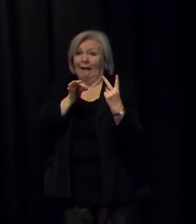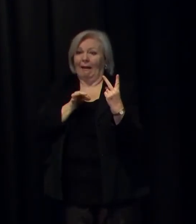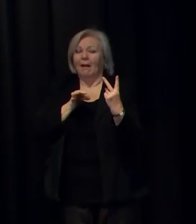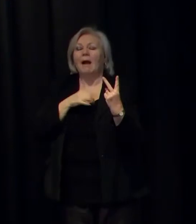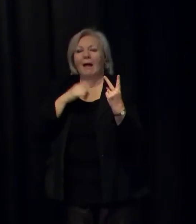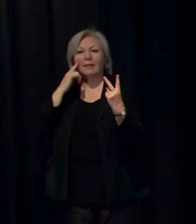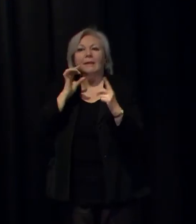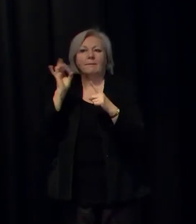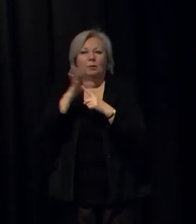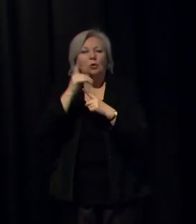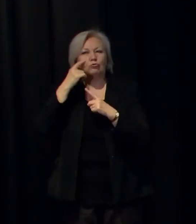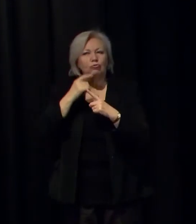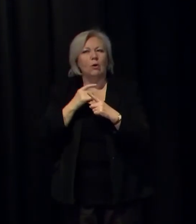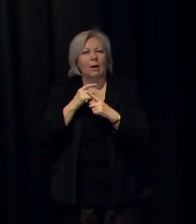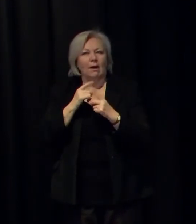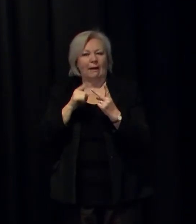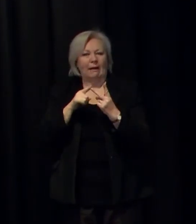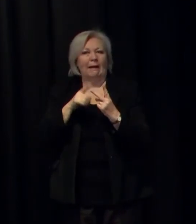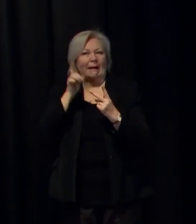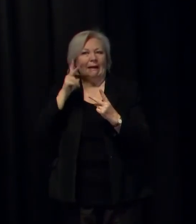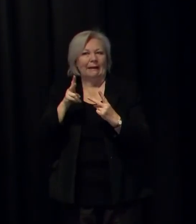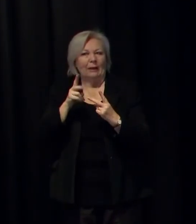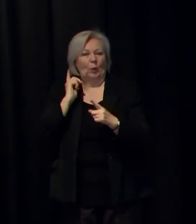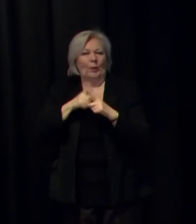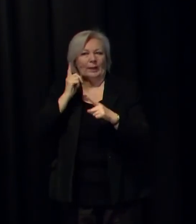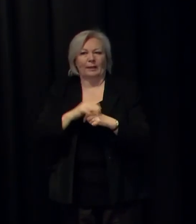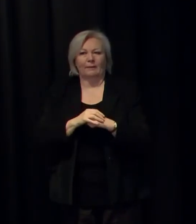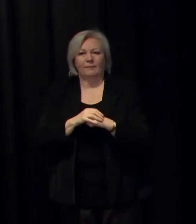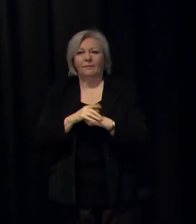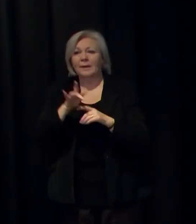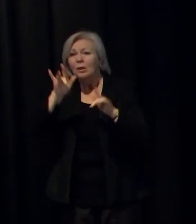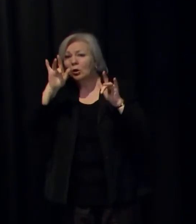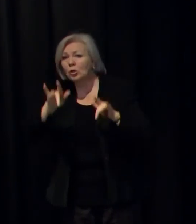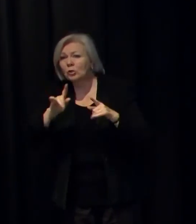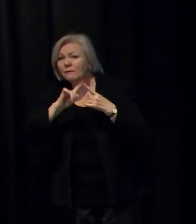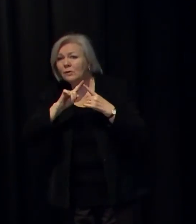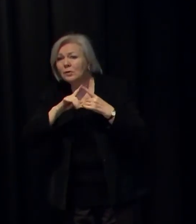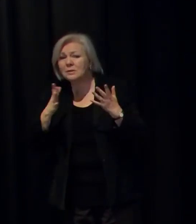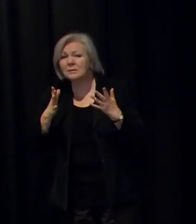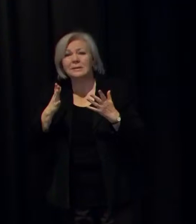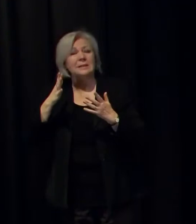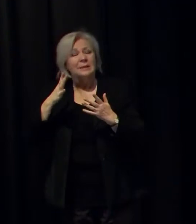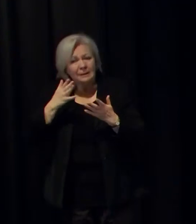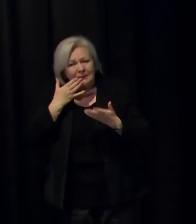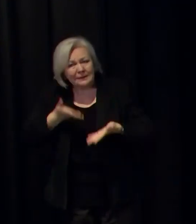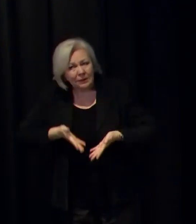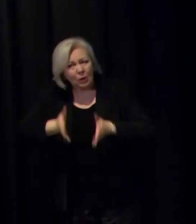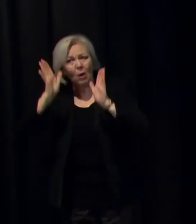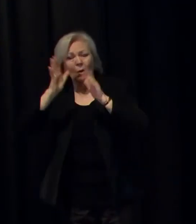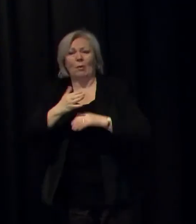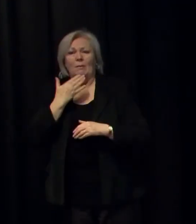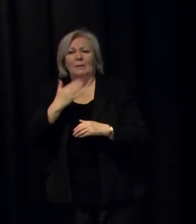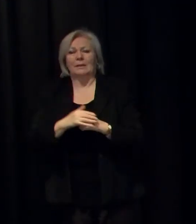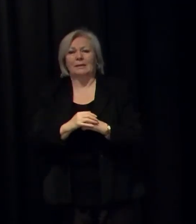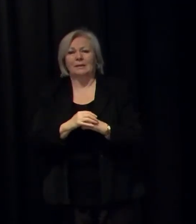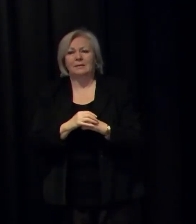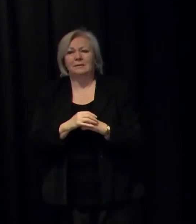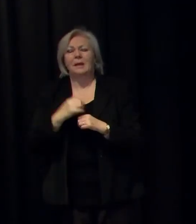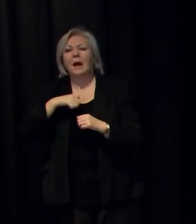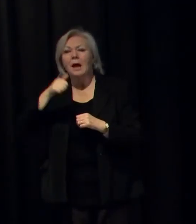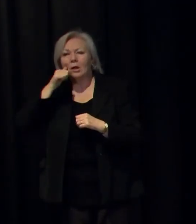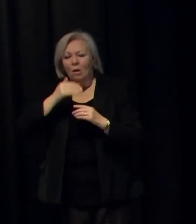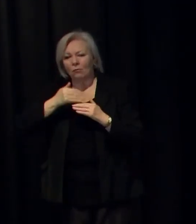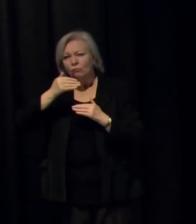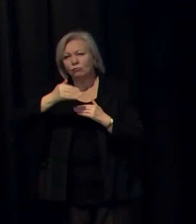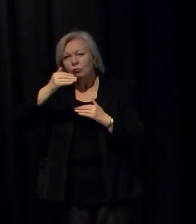I would urge you to do that. If you haven't had a first dose yet, every dose matters. Even though we'll pass through these gateways in the next